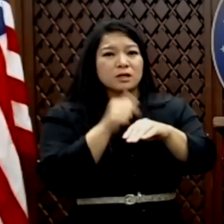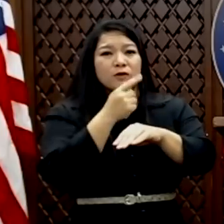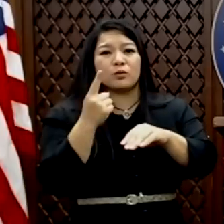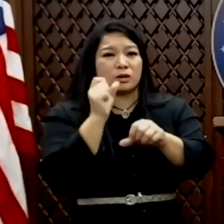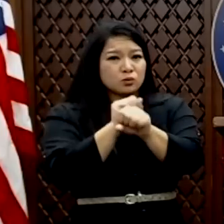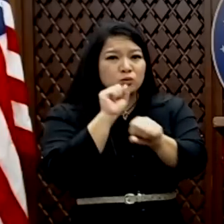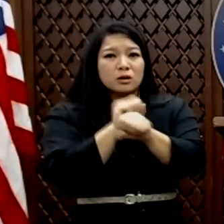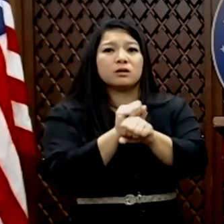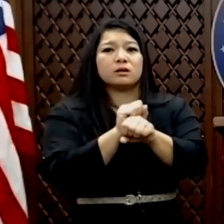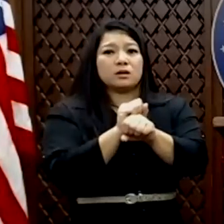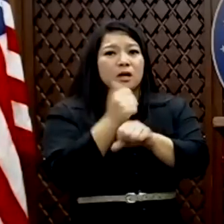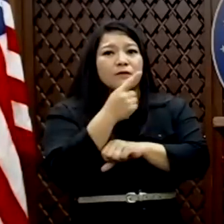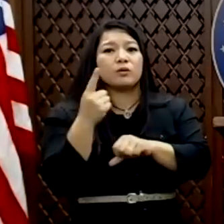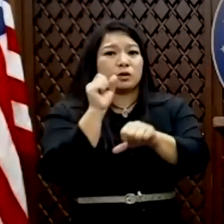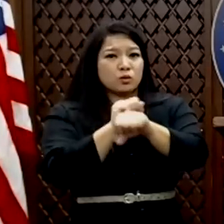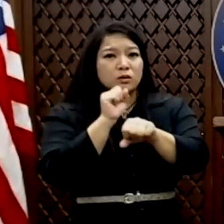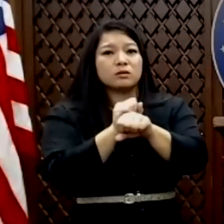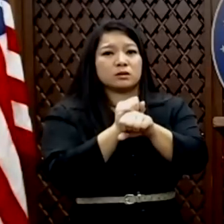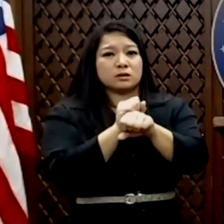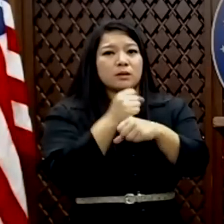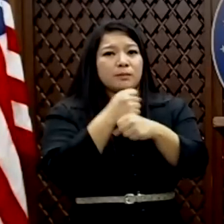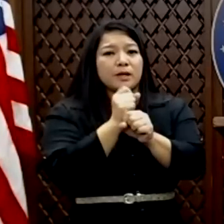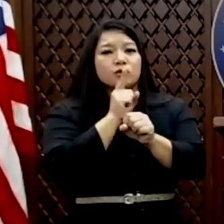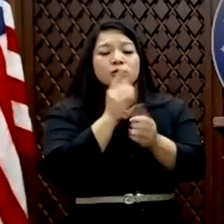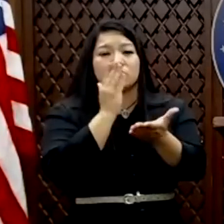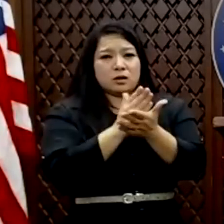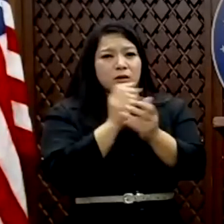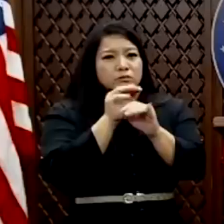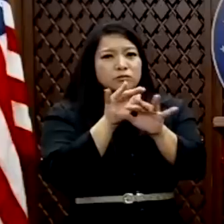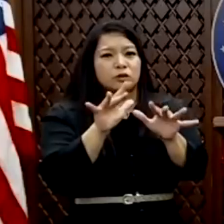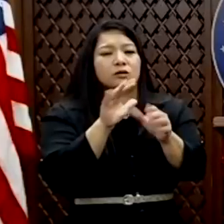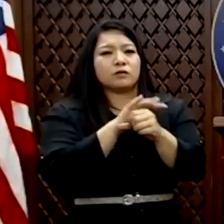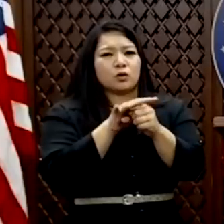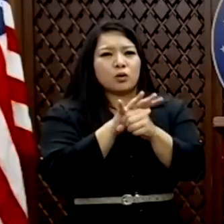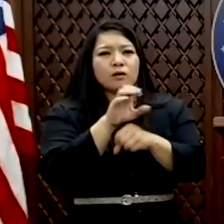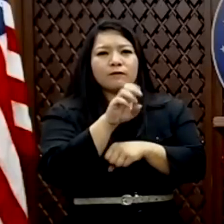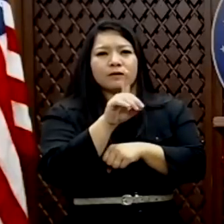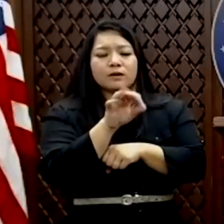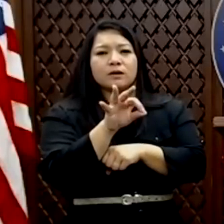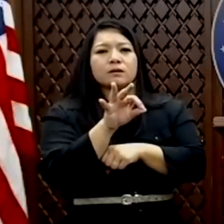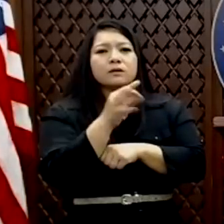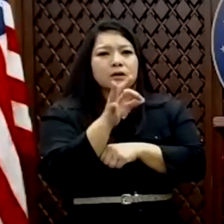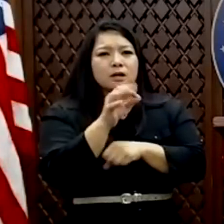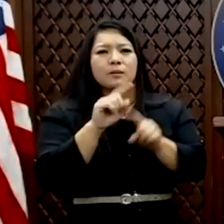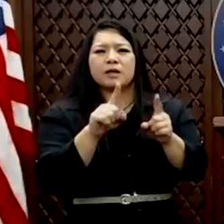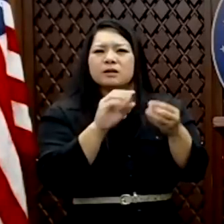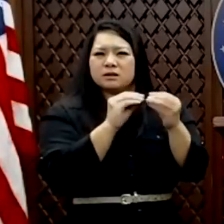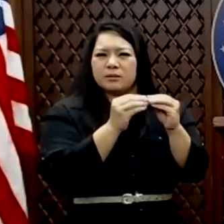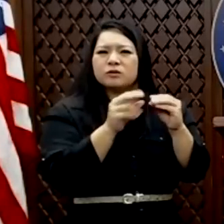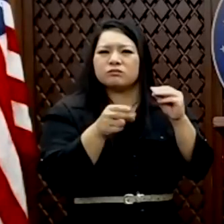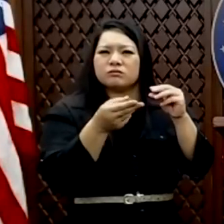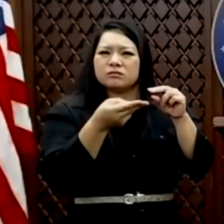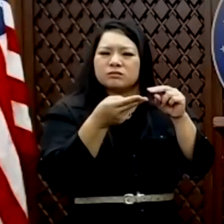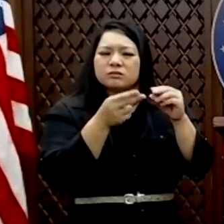working to flatten the curve. But these numbers are being used